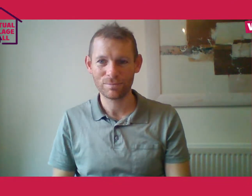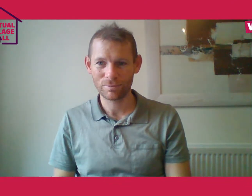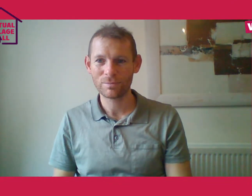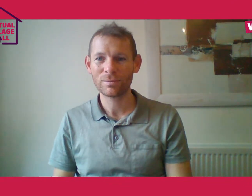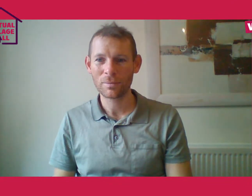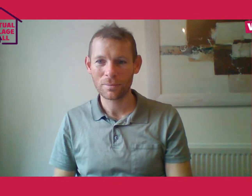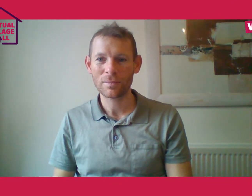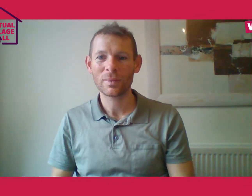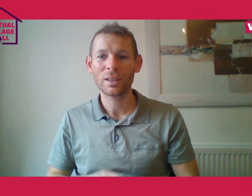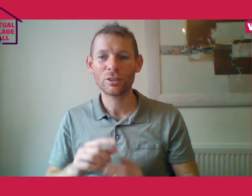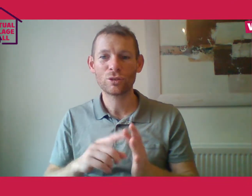Lovely.